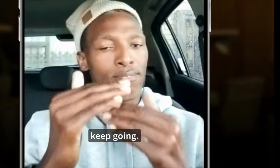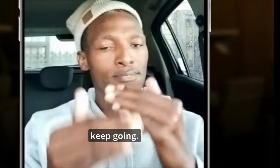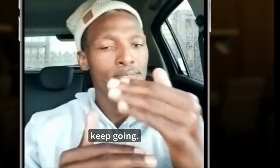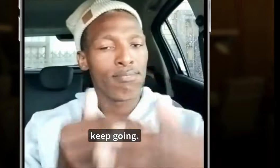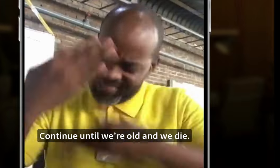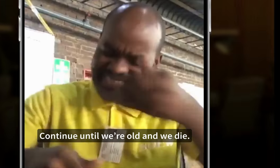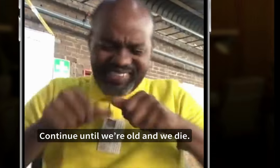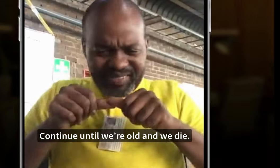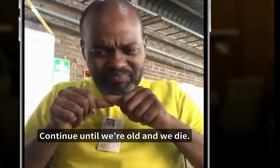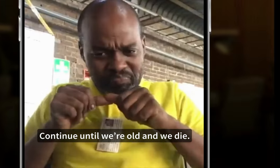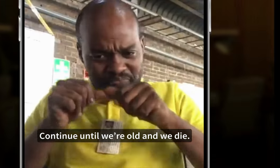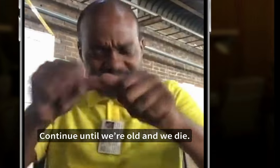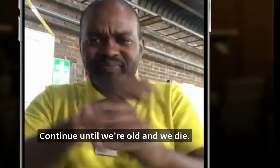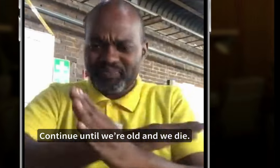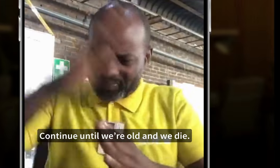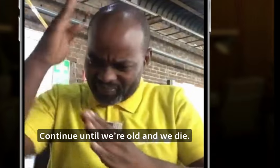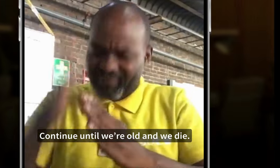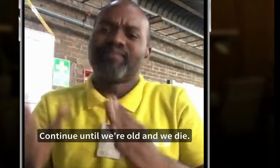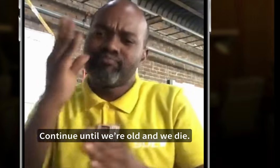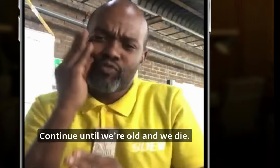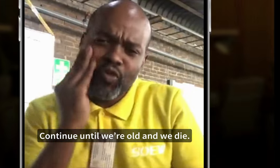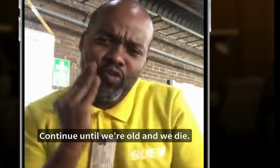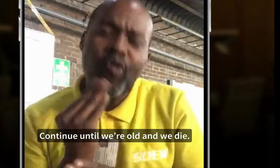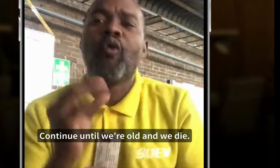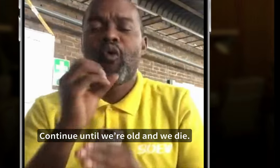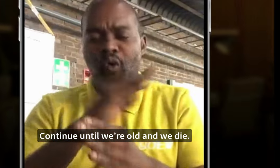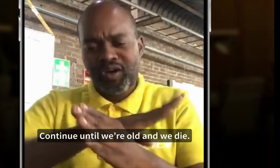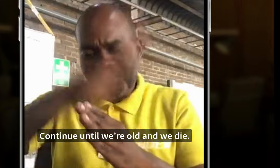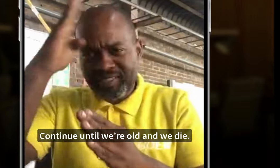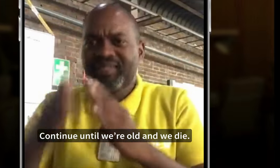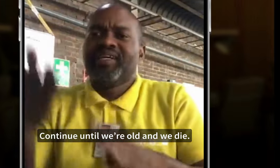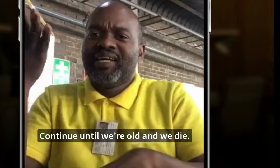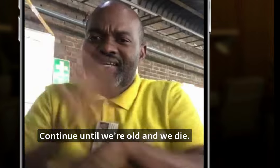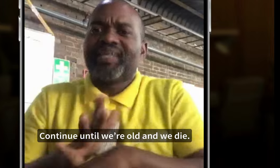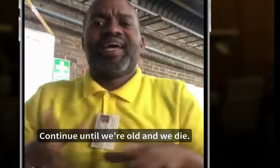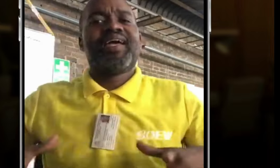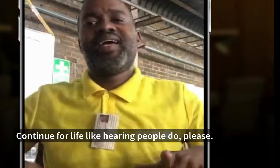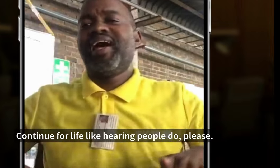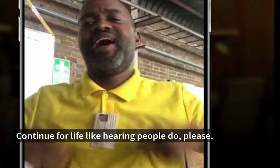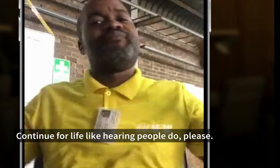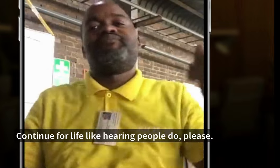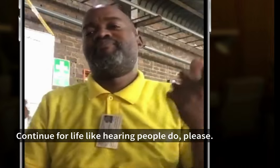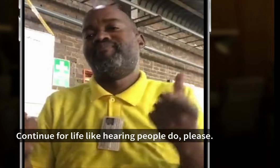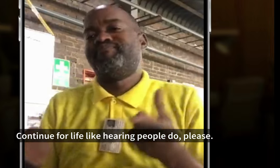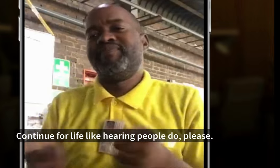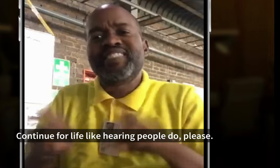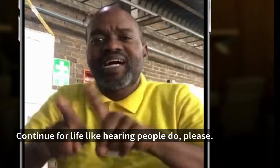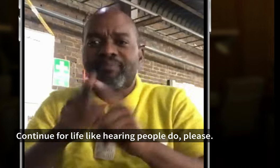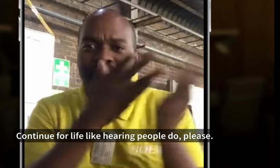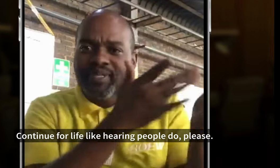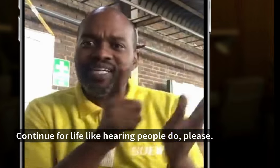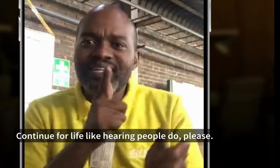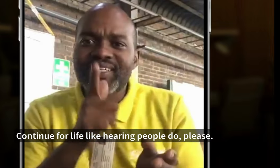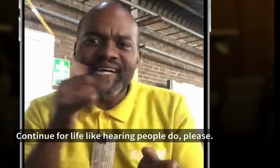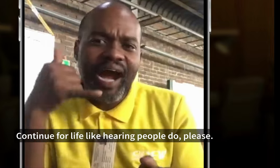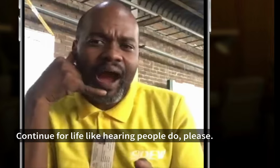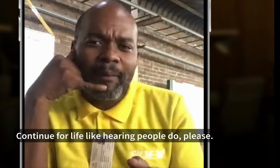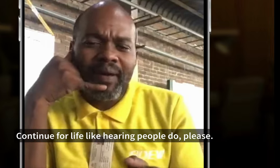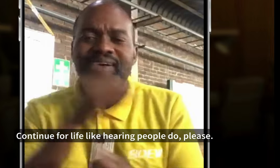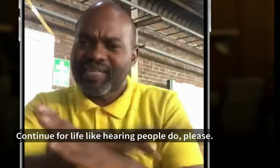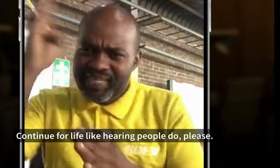please. Continue until we are old and we die. Continue for life, like hearing people get